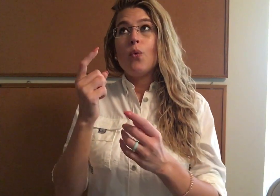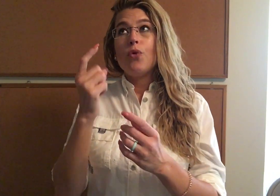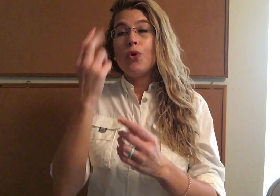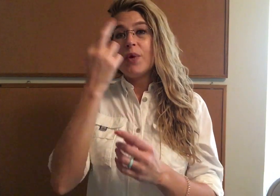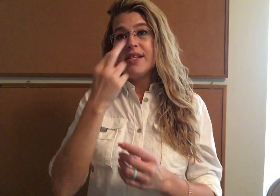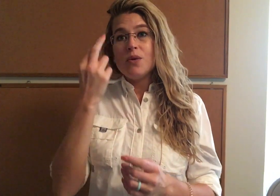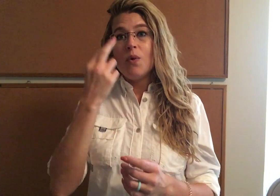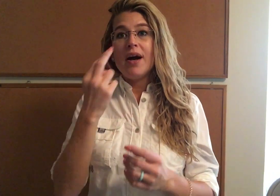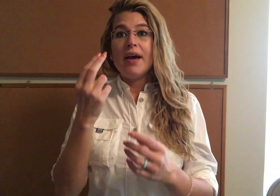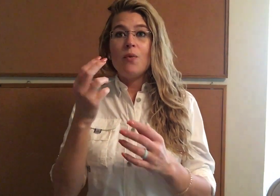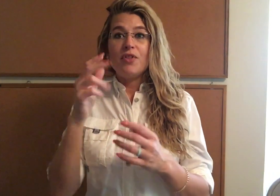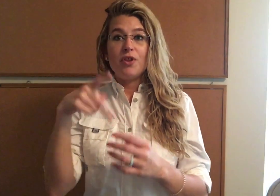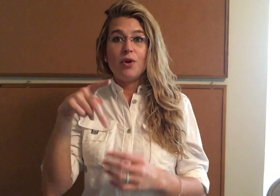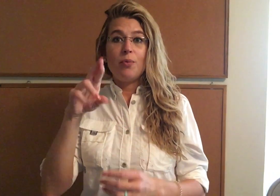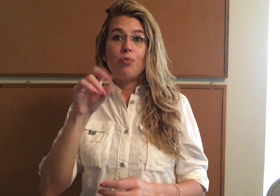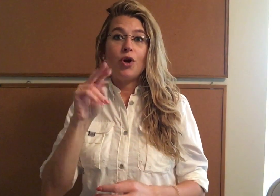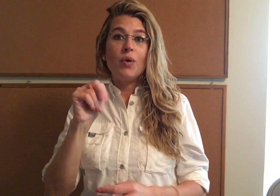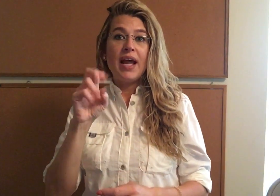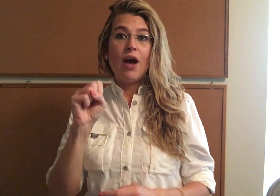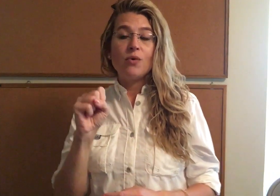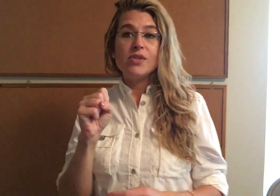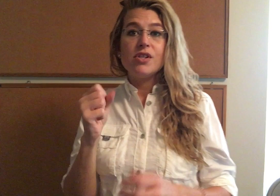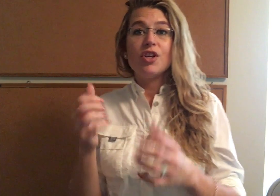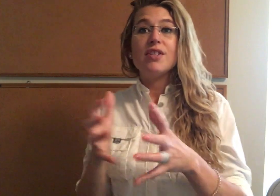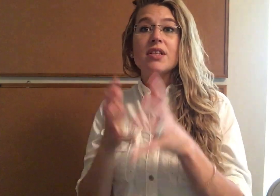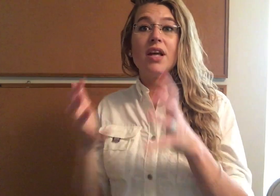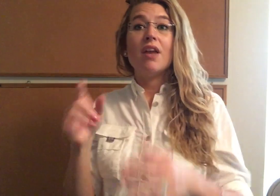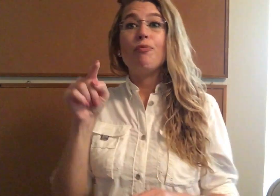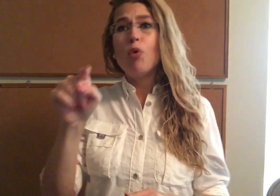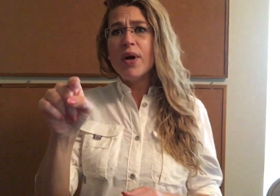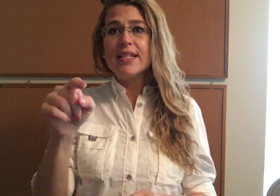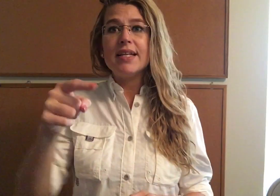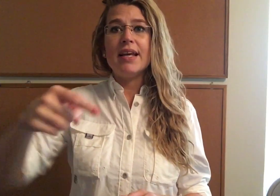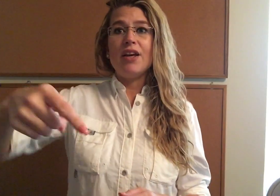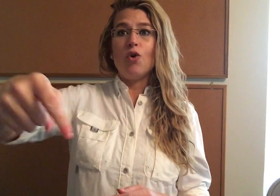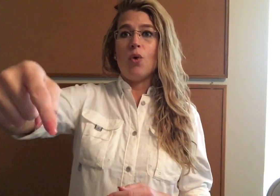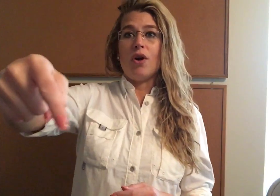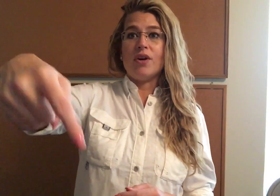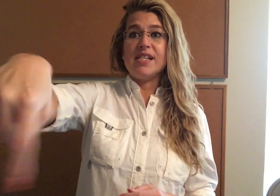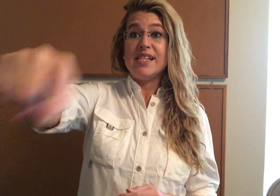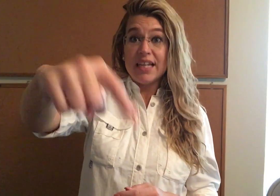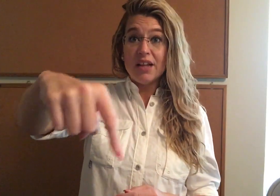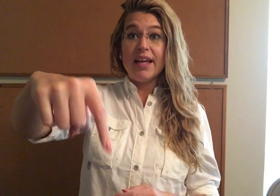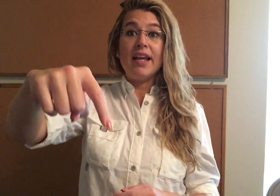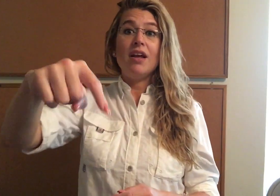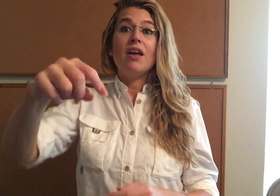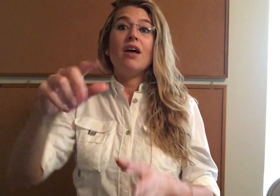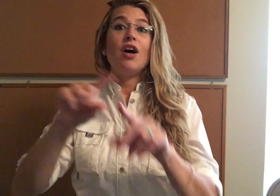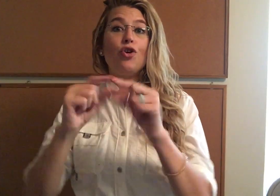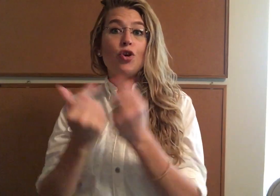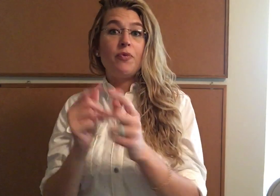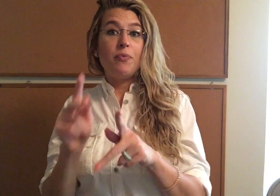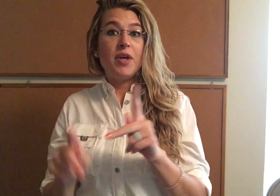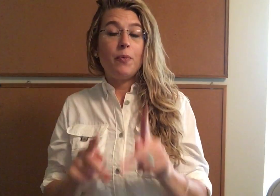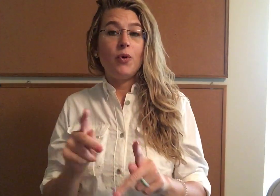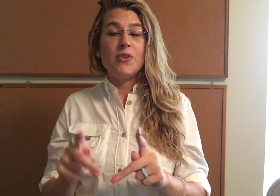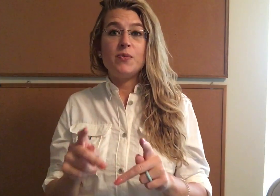The reason why with the pronouns it's a lot of pointing or signaling a group of people is